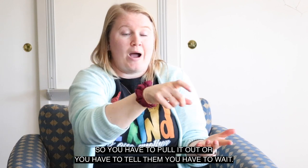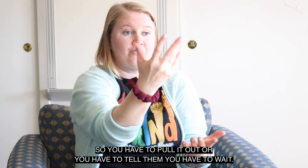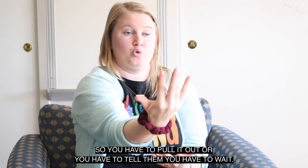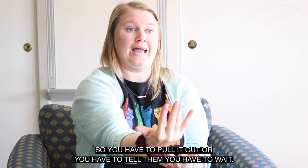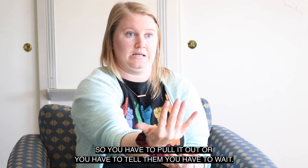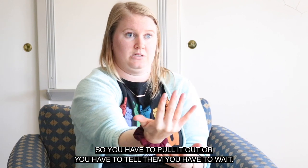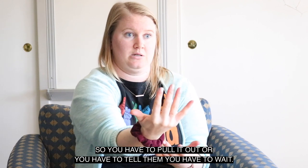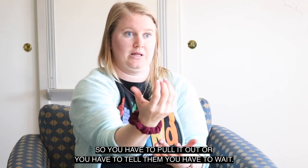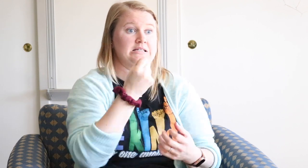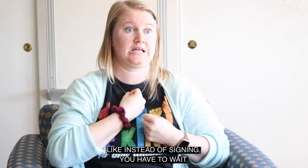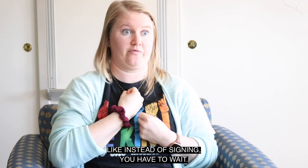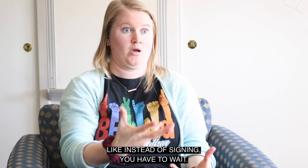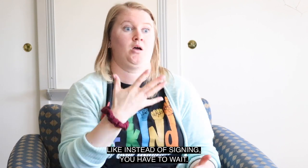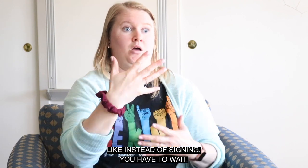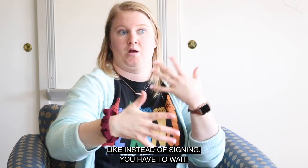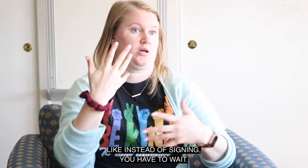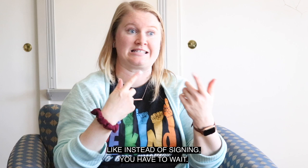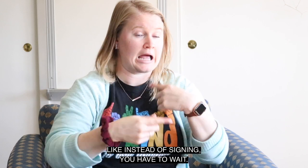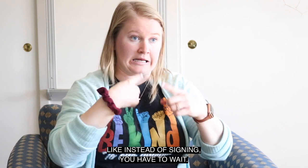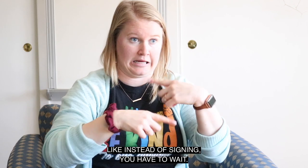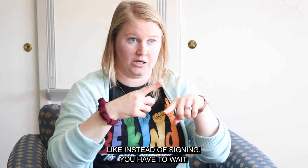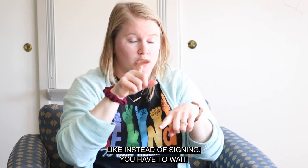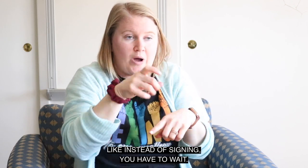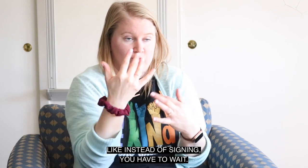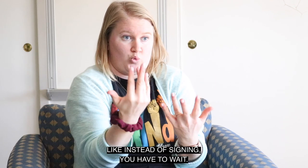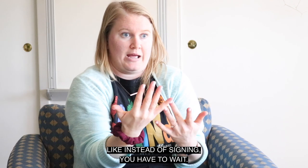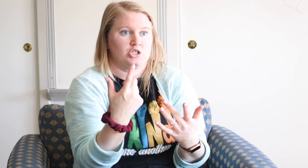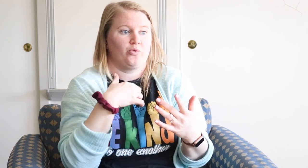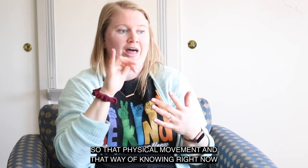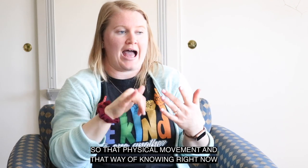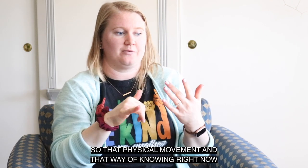have to wait. Like, instead of signing, you have to wait. So that